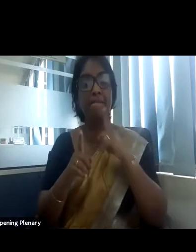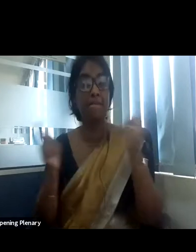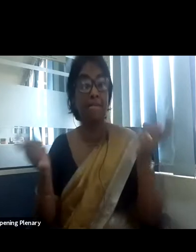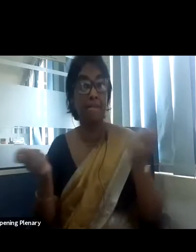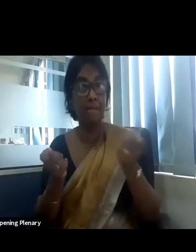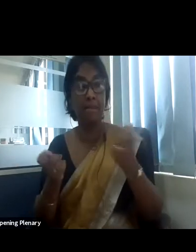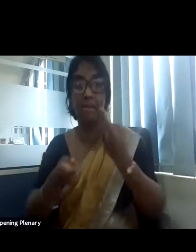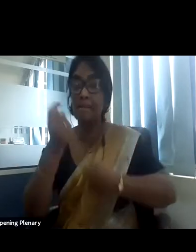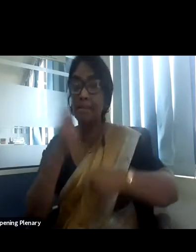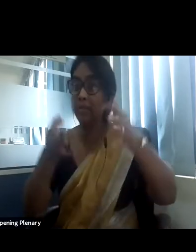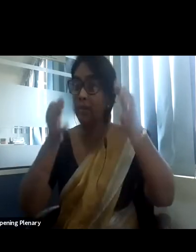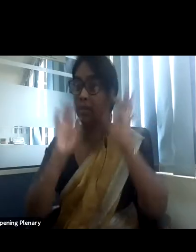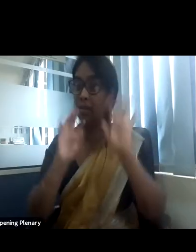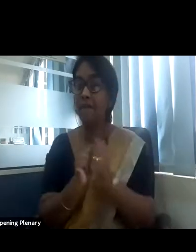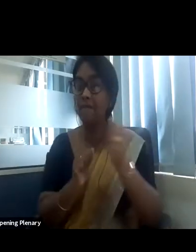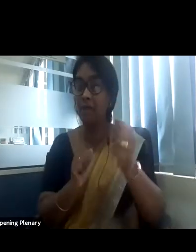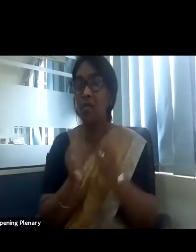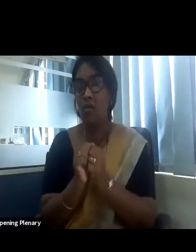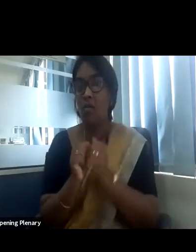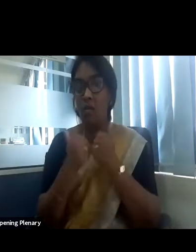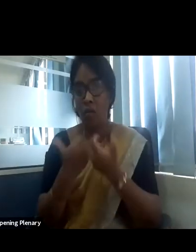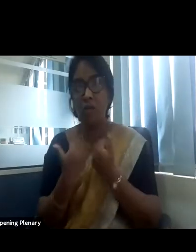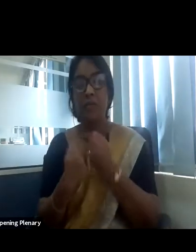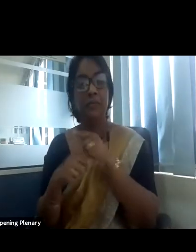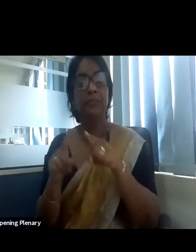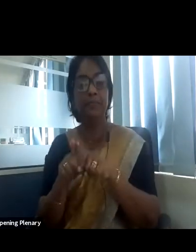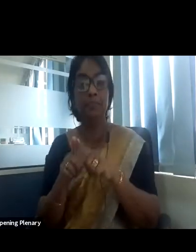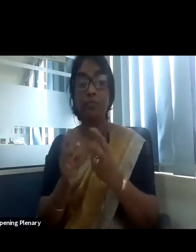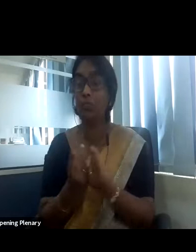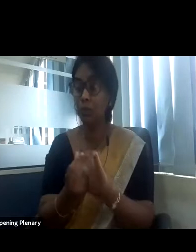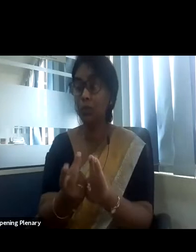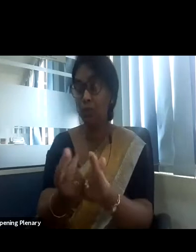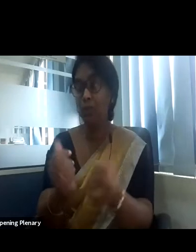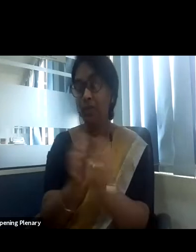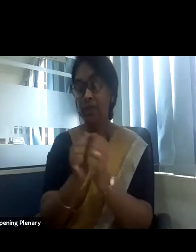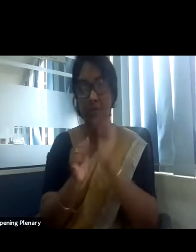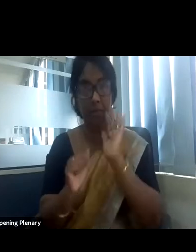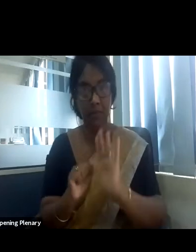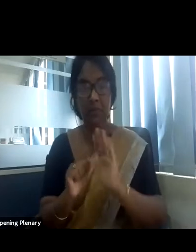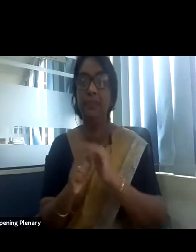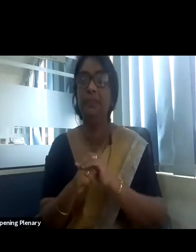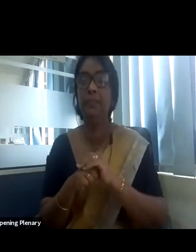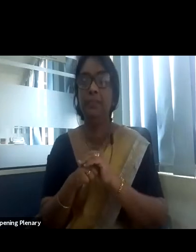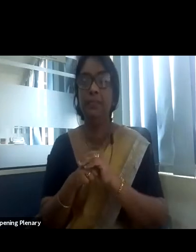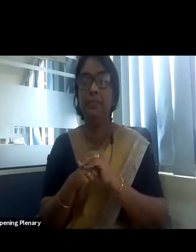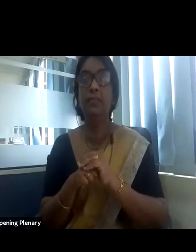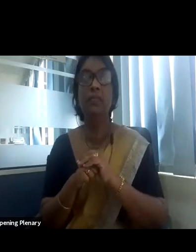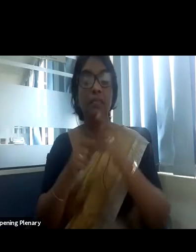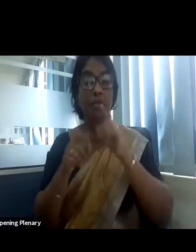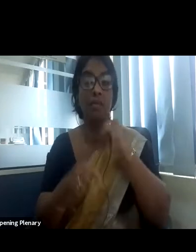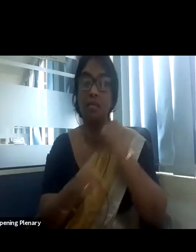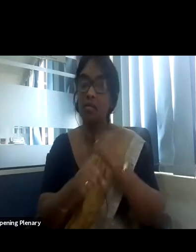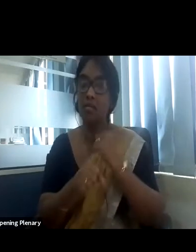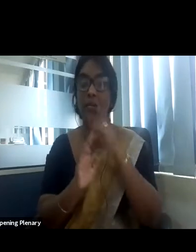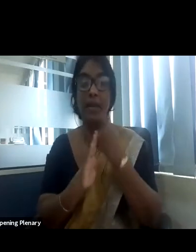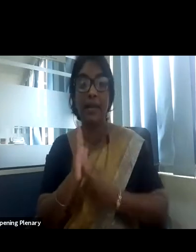resource allocation's efficiency, and that instead government regulation and interventions, policies and institutions can